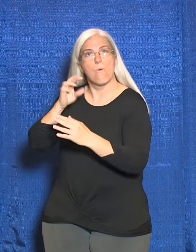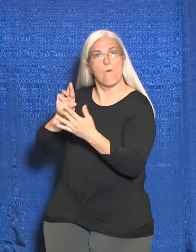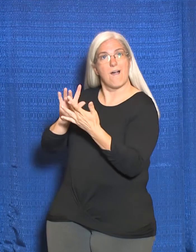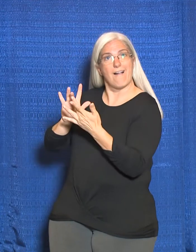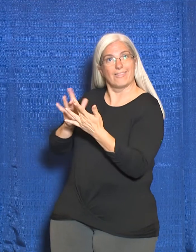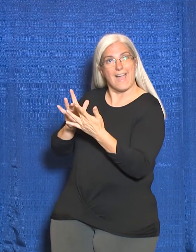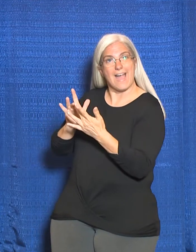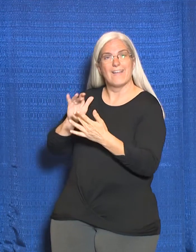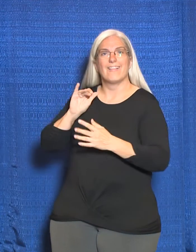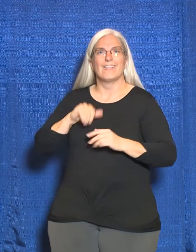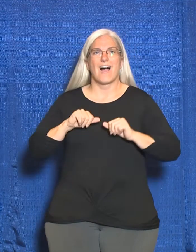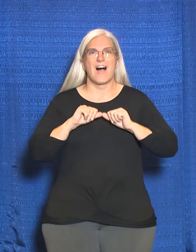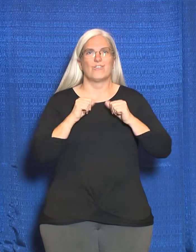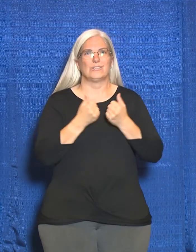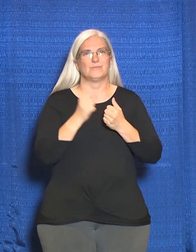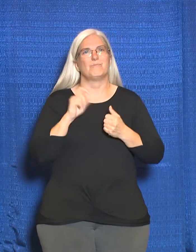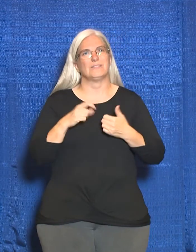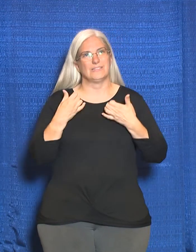registration.